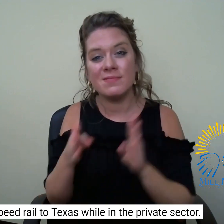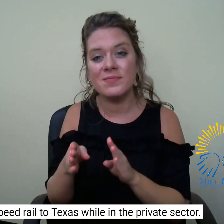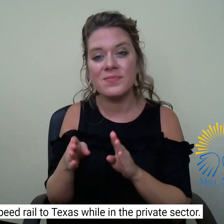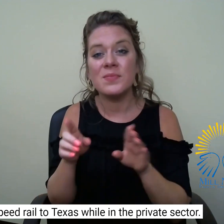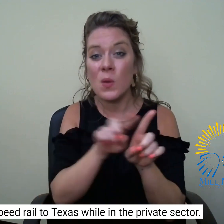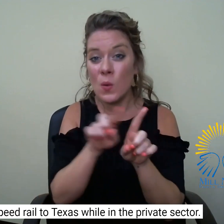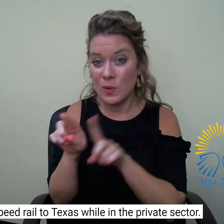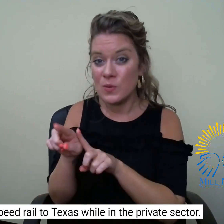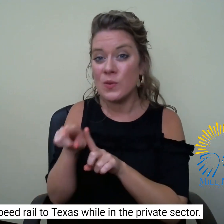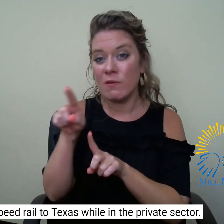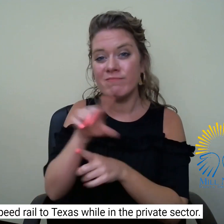Texas while in the private sector.